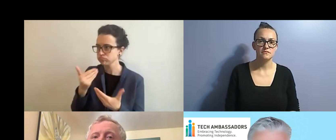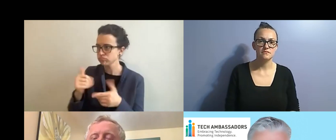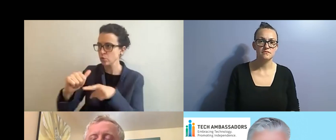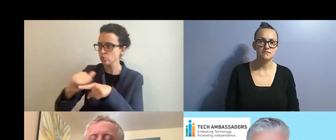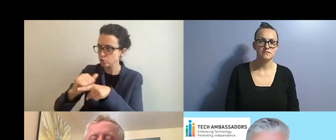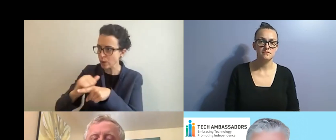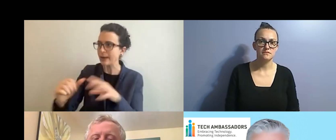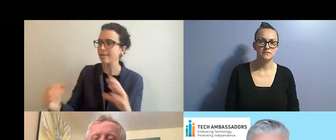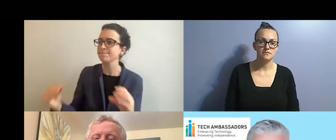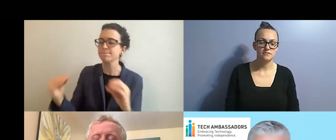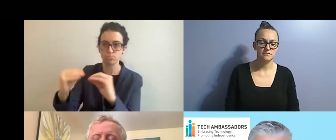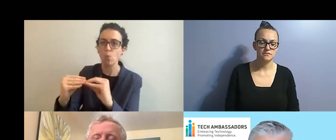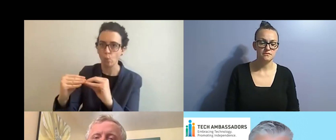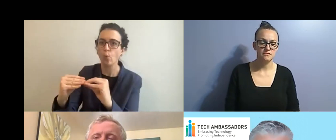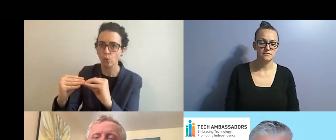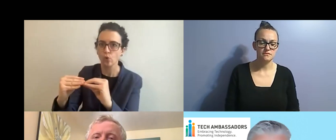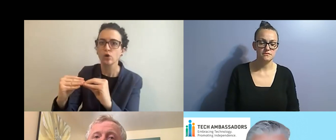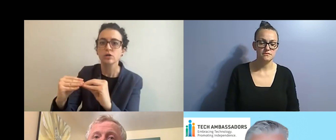trainers are